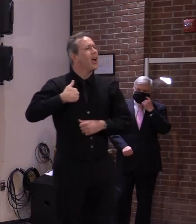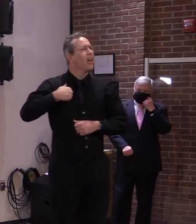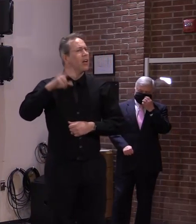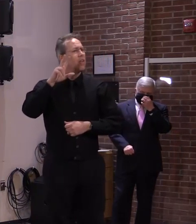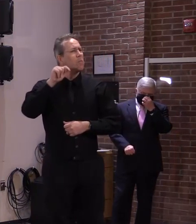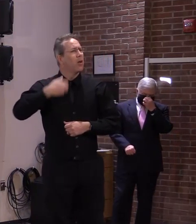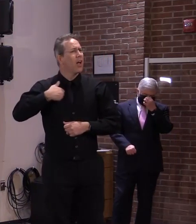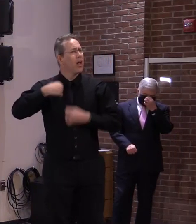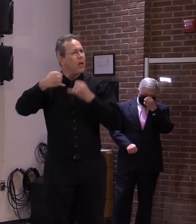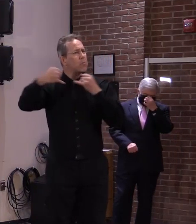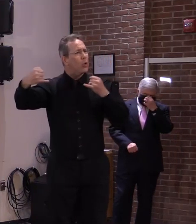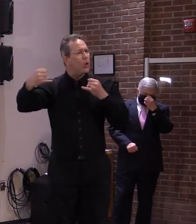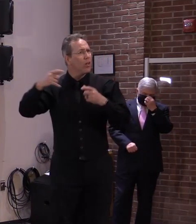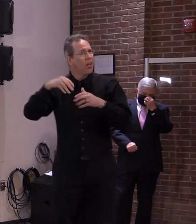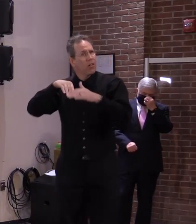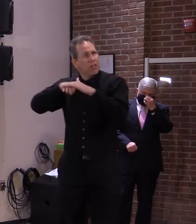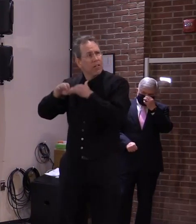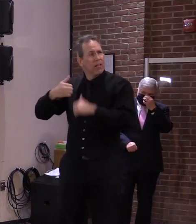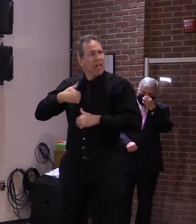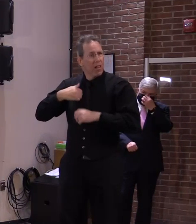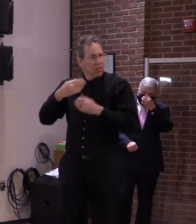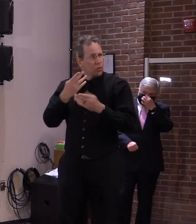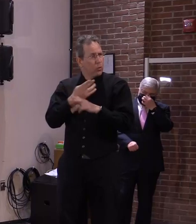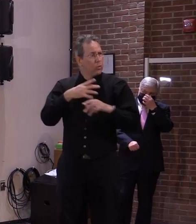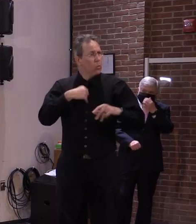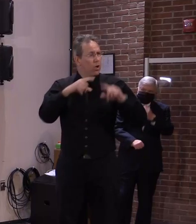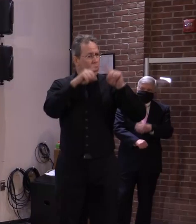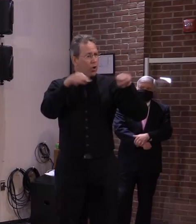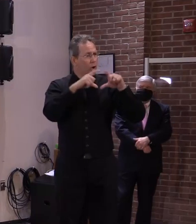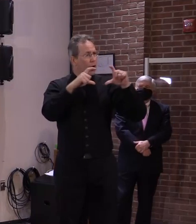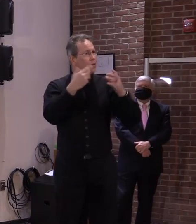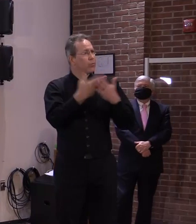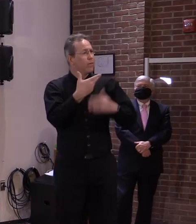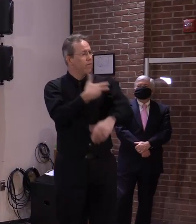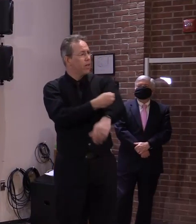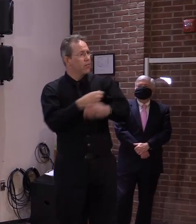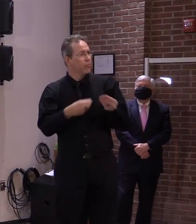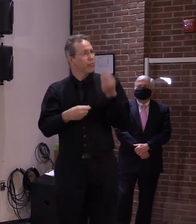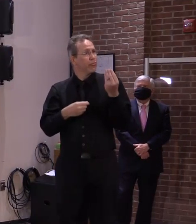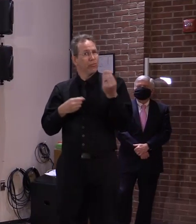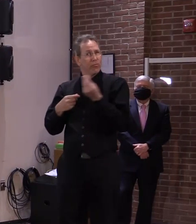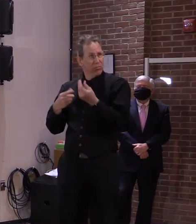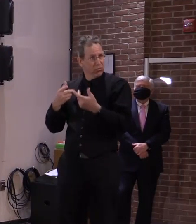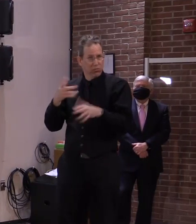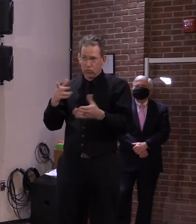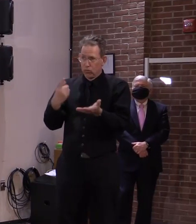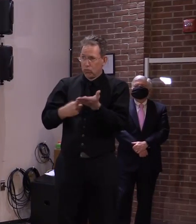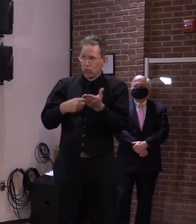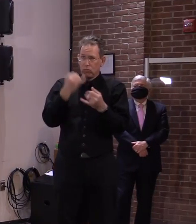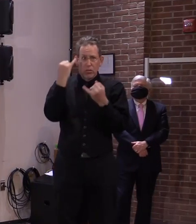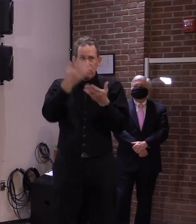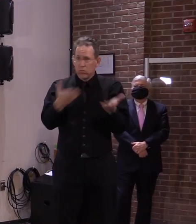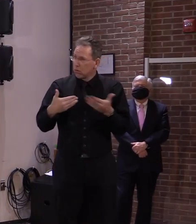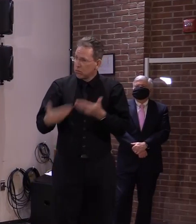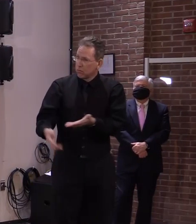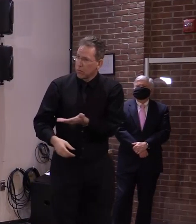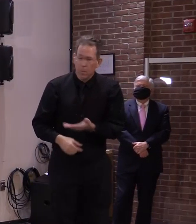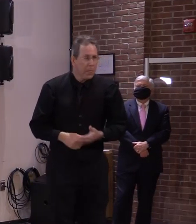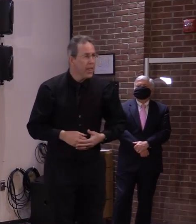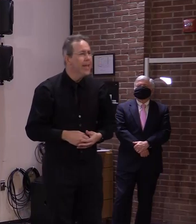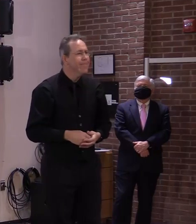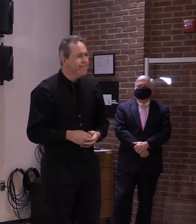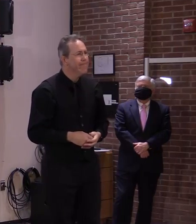governor. I think it was North Carolina. Actually, Governor Cooper, that it asked about some